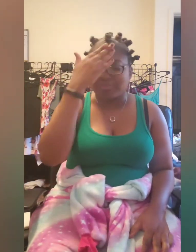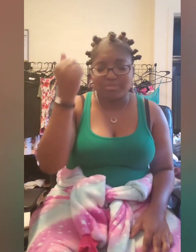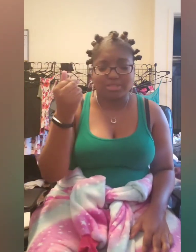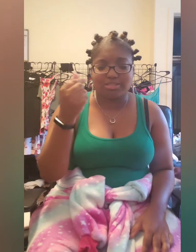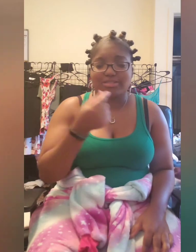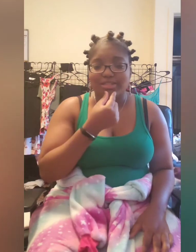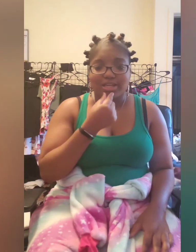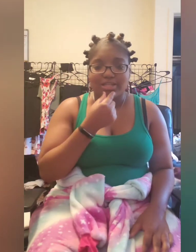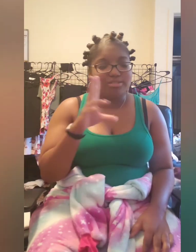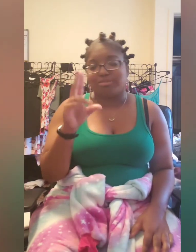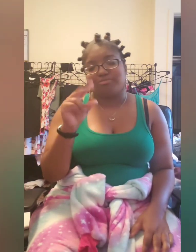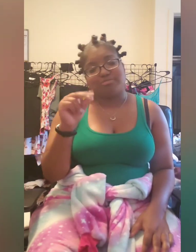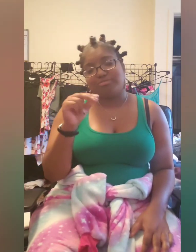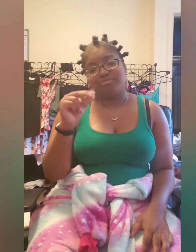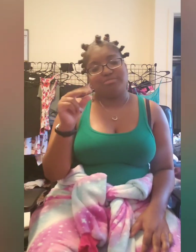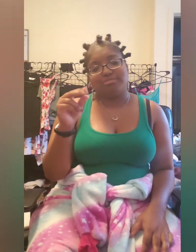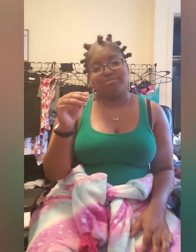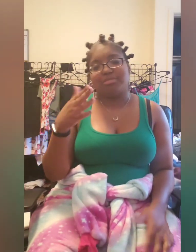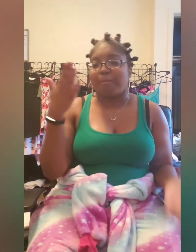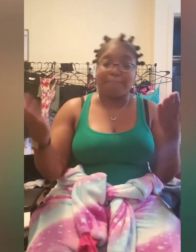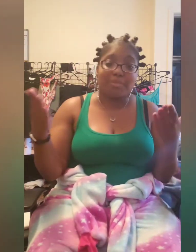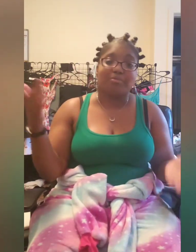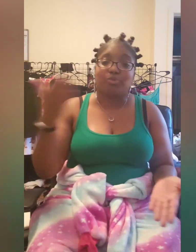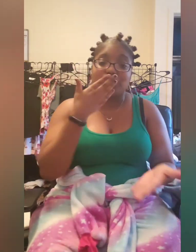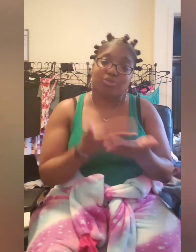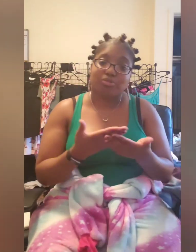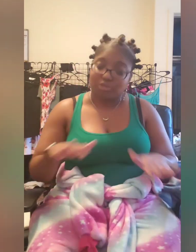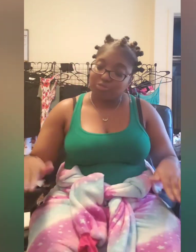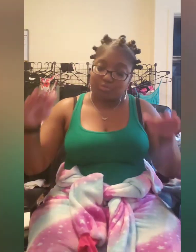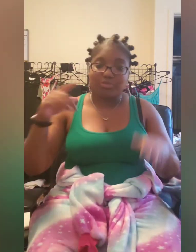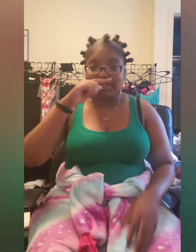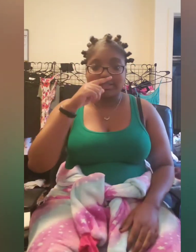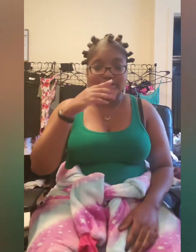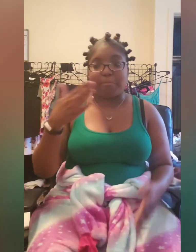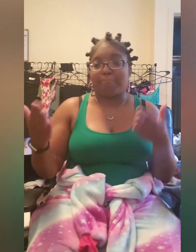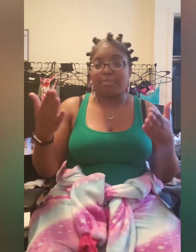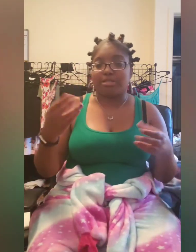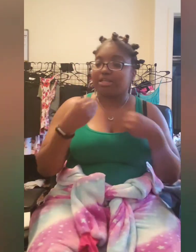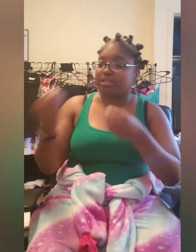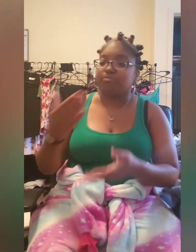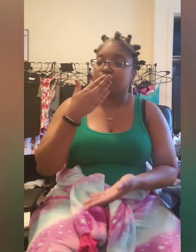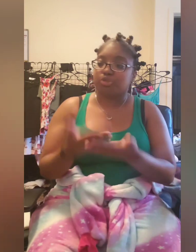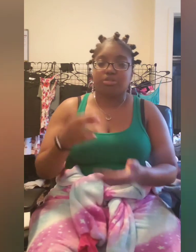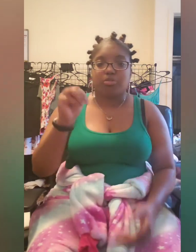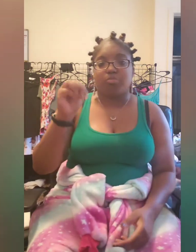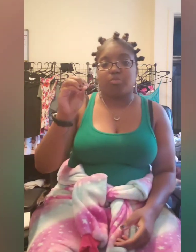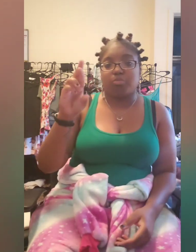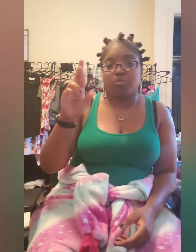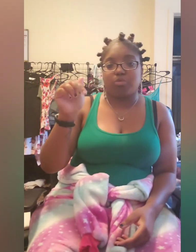with how they raise their kids. You raise your kids properly. You raise them with the right morals and all that good stuff. Your kids are going be fine.